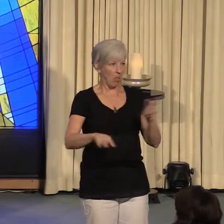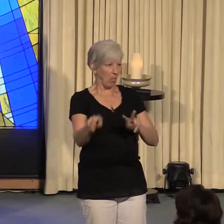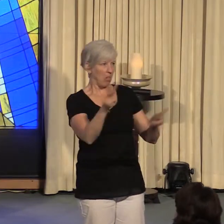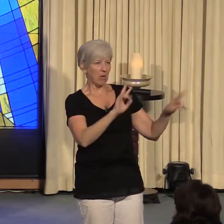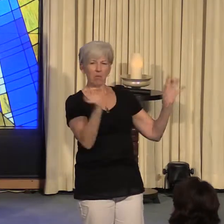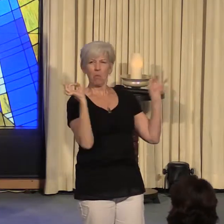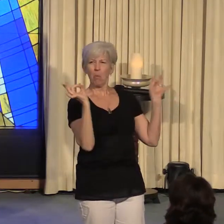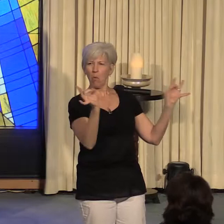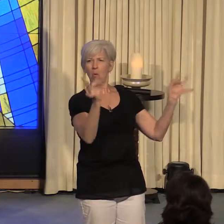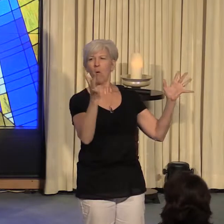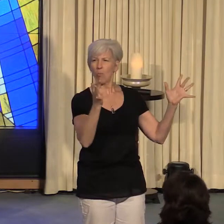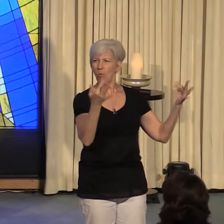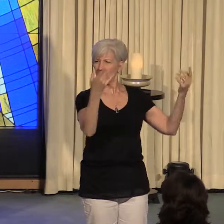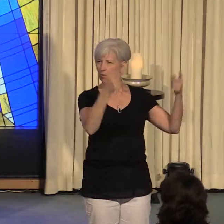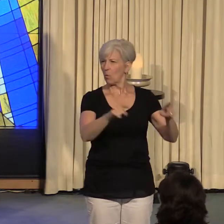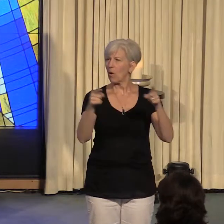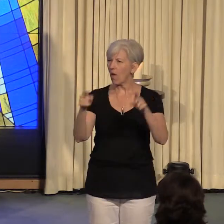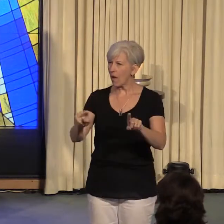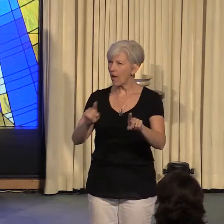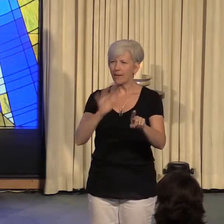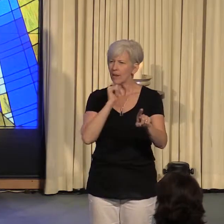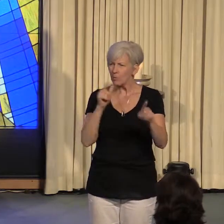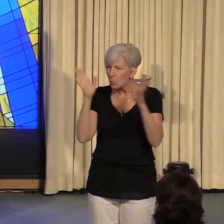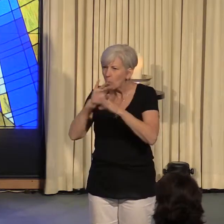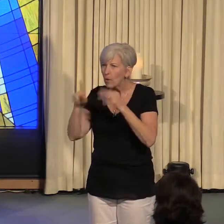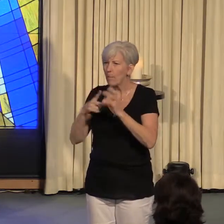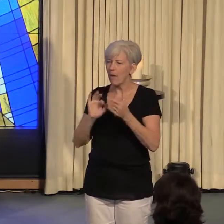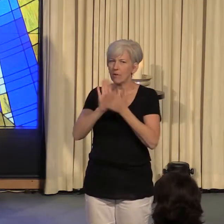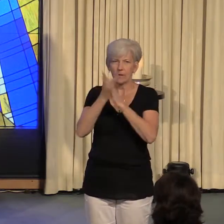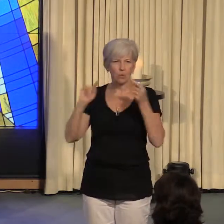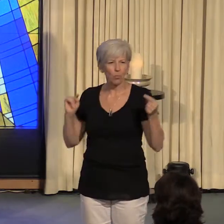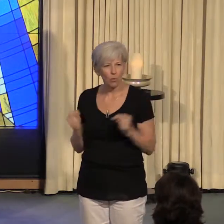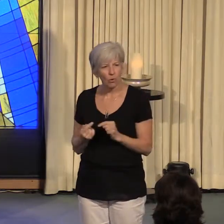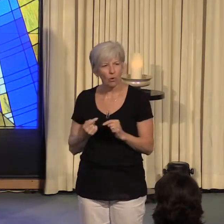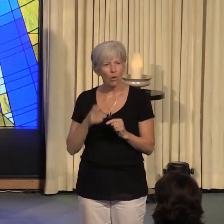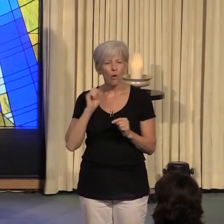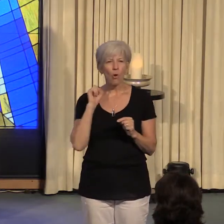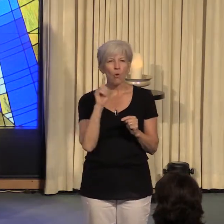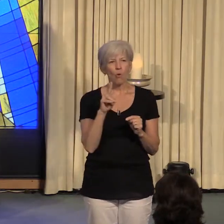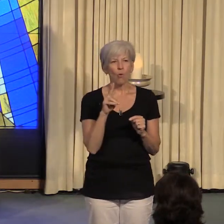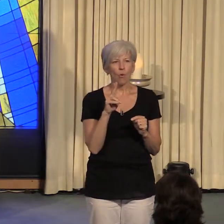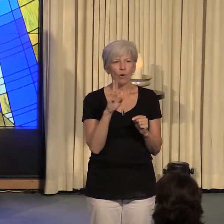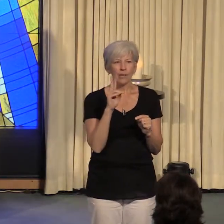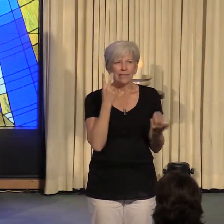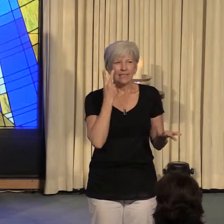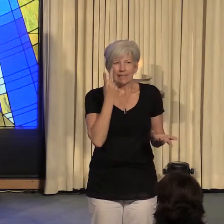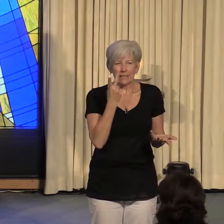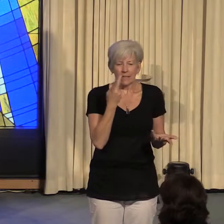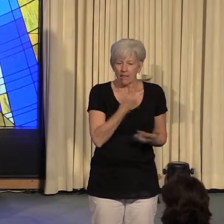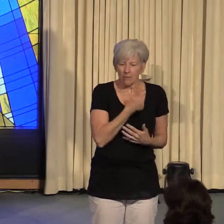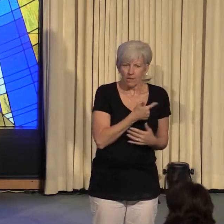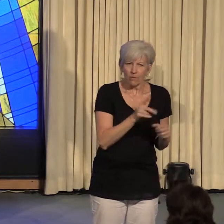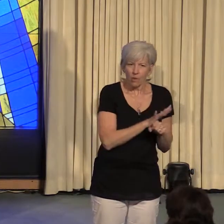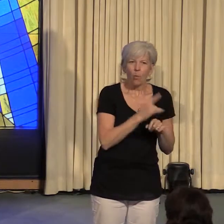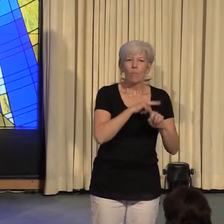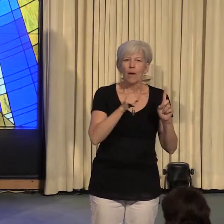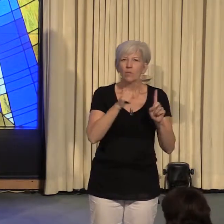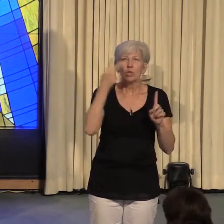them. Not to worry about getting hurt. Not to even see themselves whole, but to look for